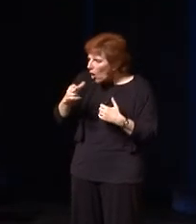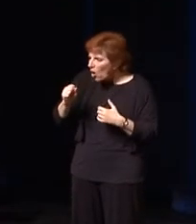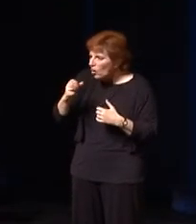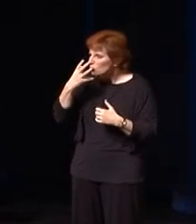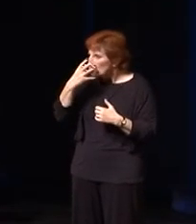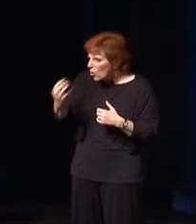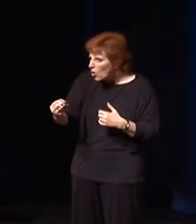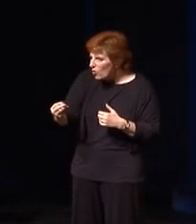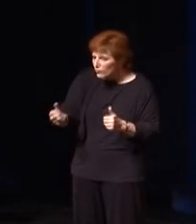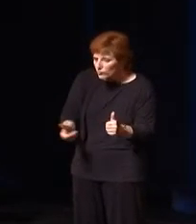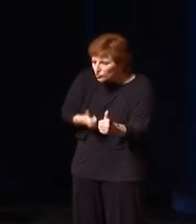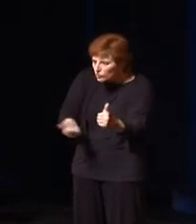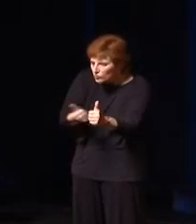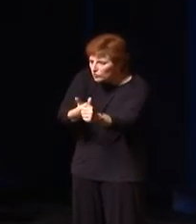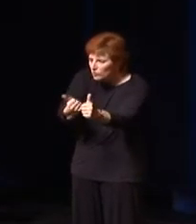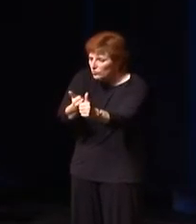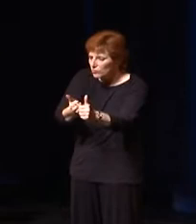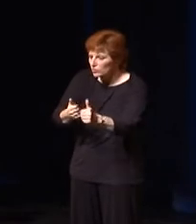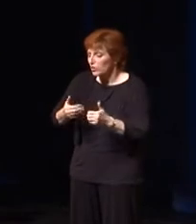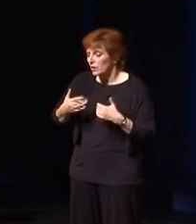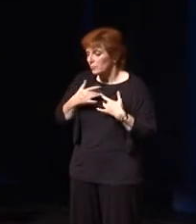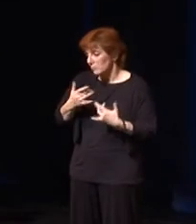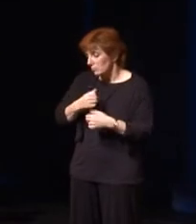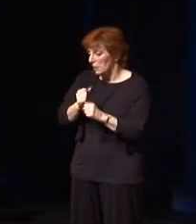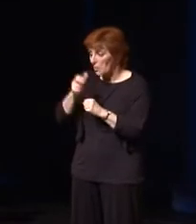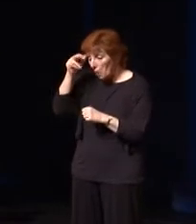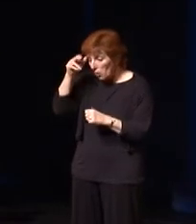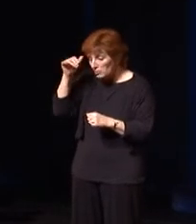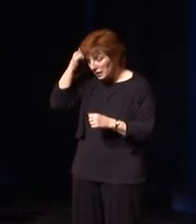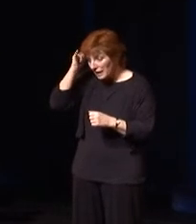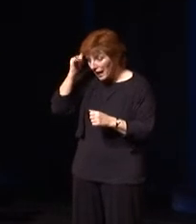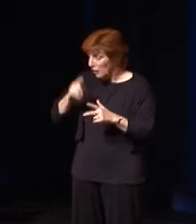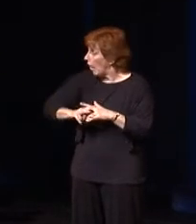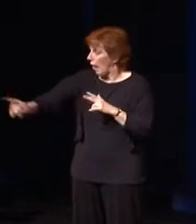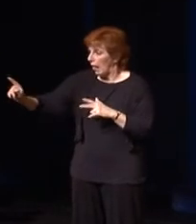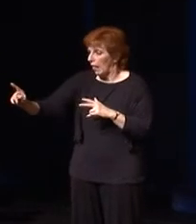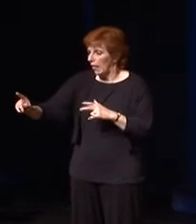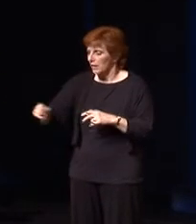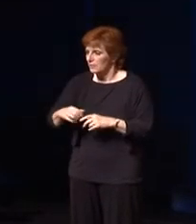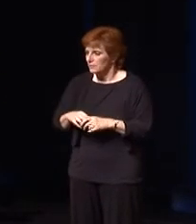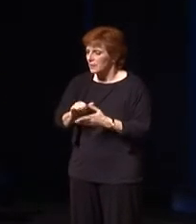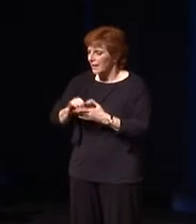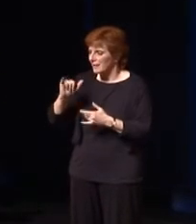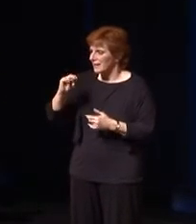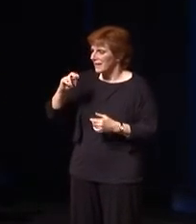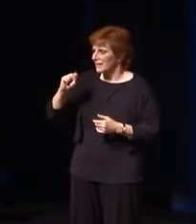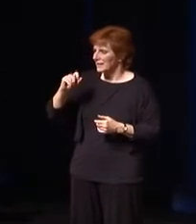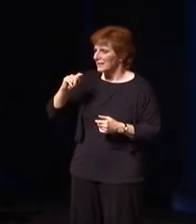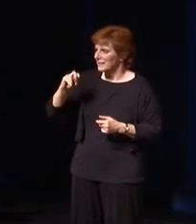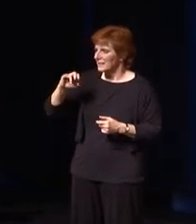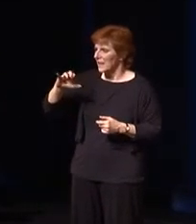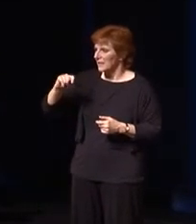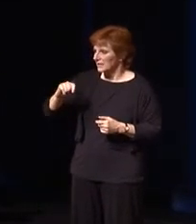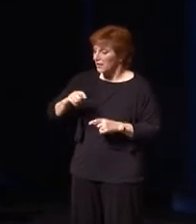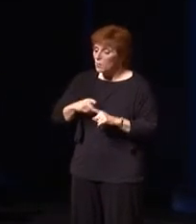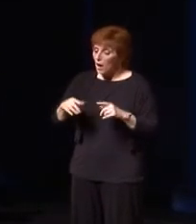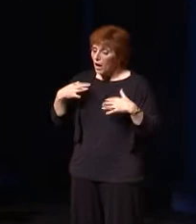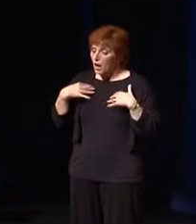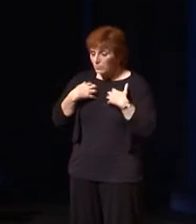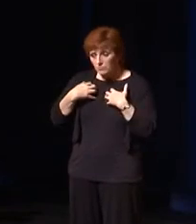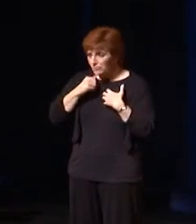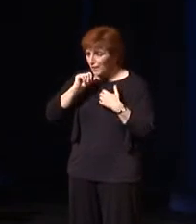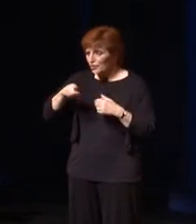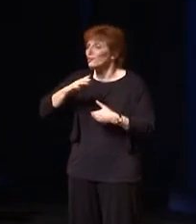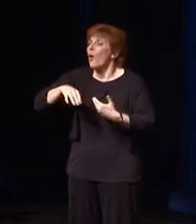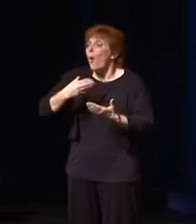chase. And it tends to make horses and cattle run away. That would be instinct. But an animal's not just